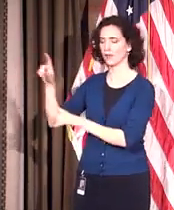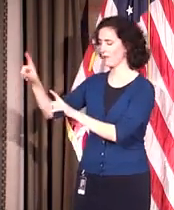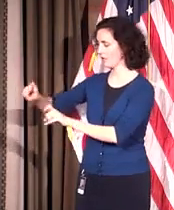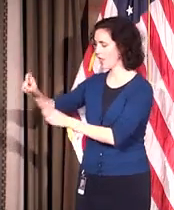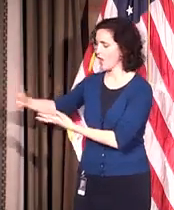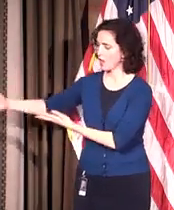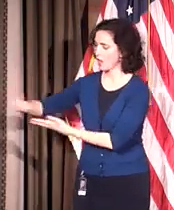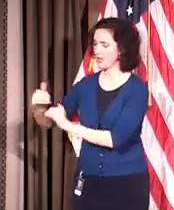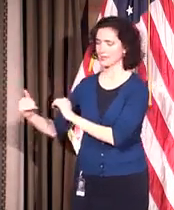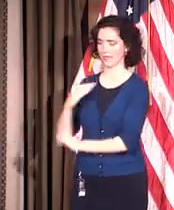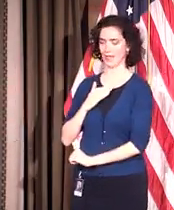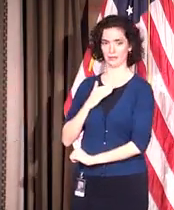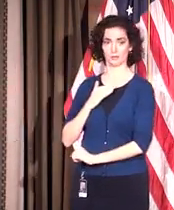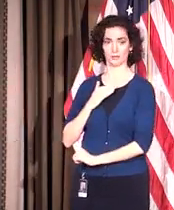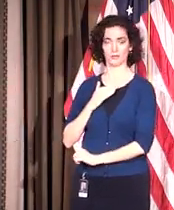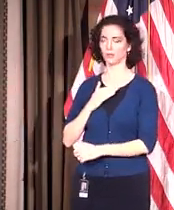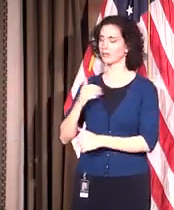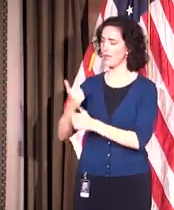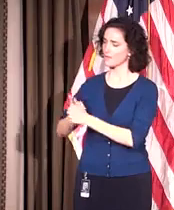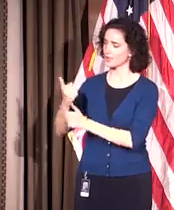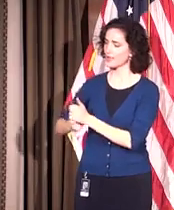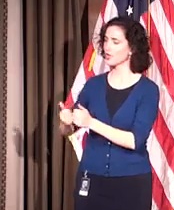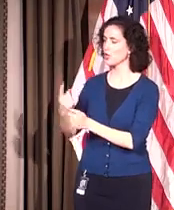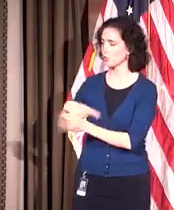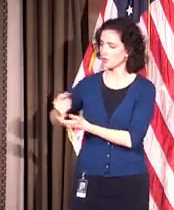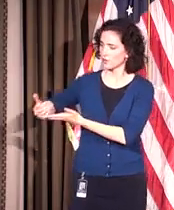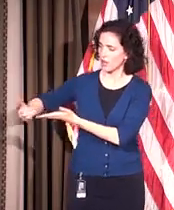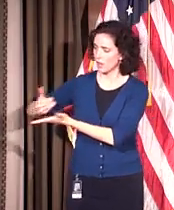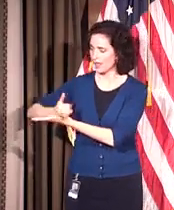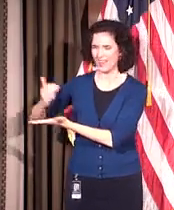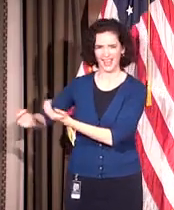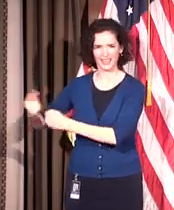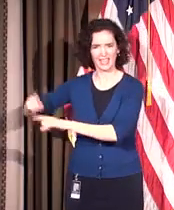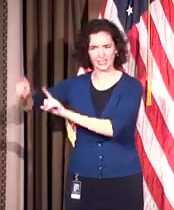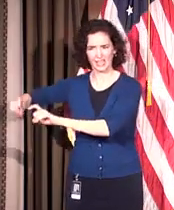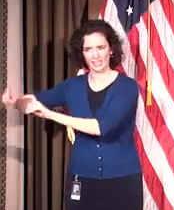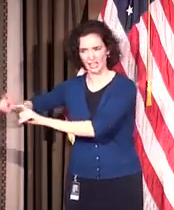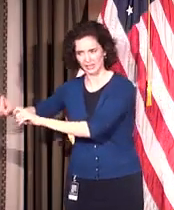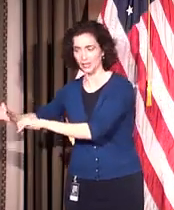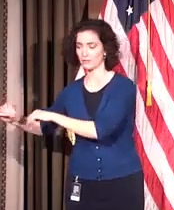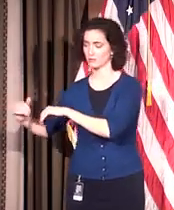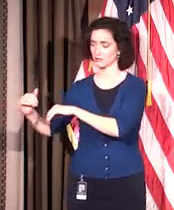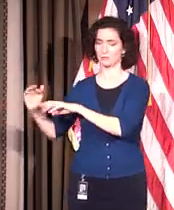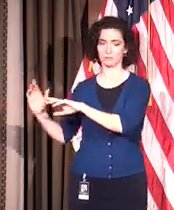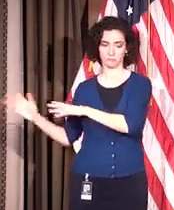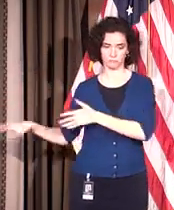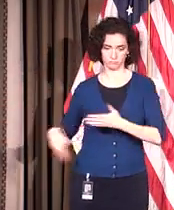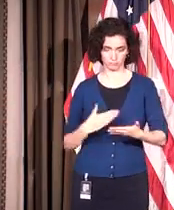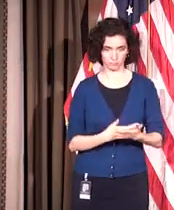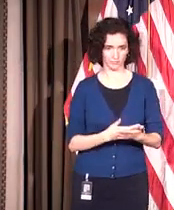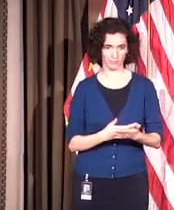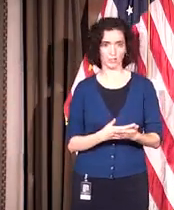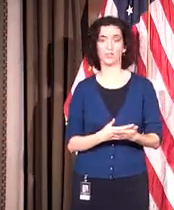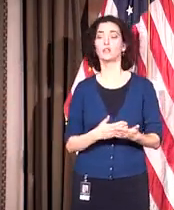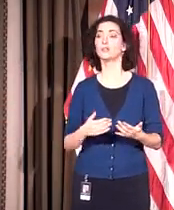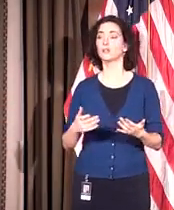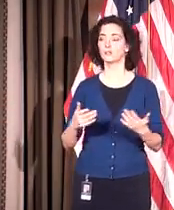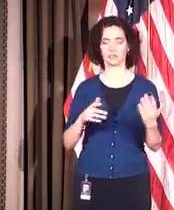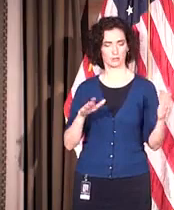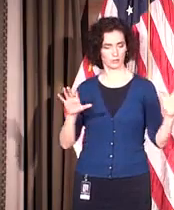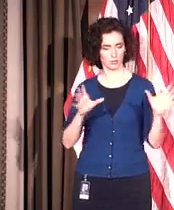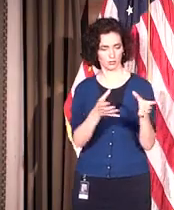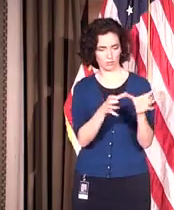collection date, because that's more accurate. And if you'll see on the bar graph, it'll show you how many of those for any day in the past history